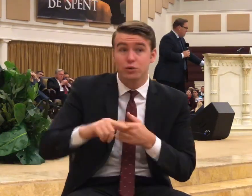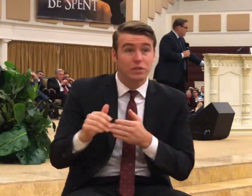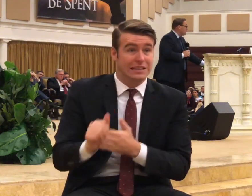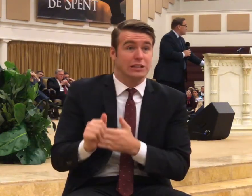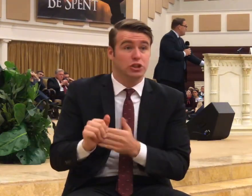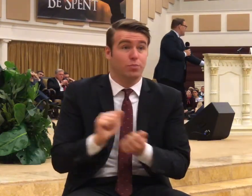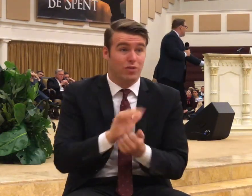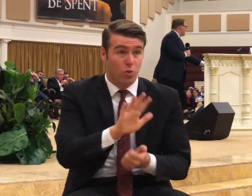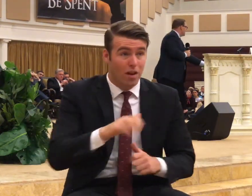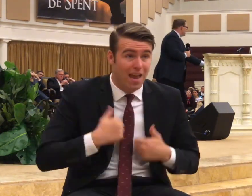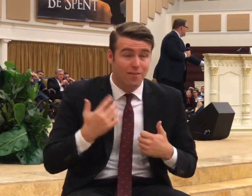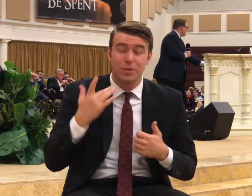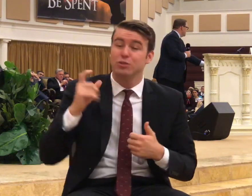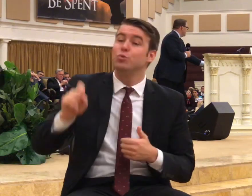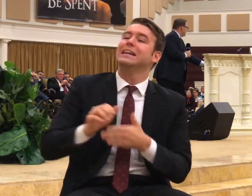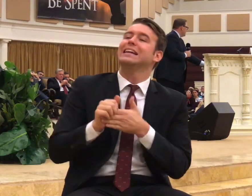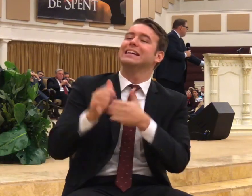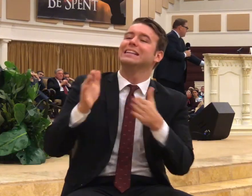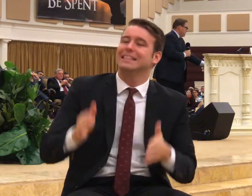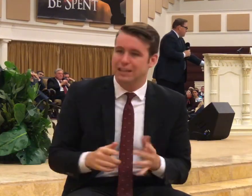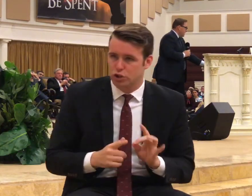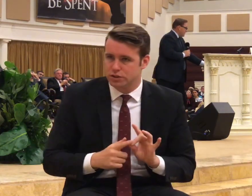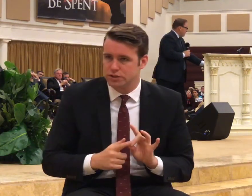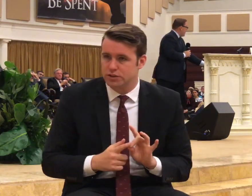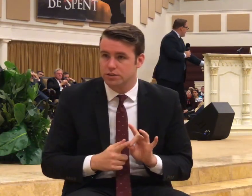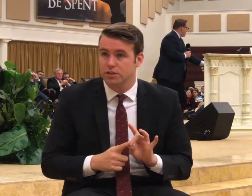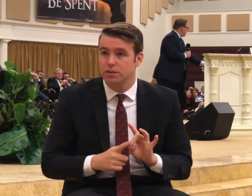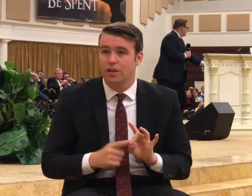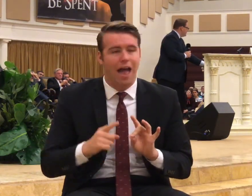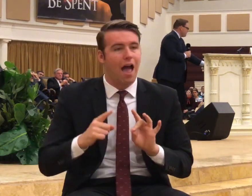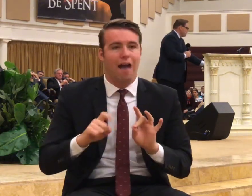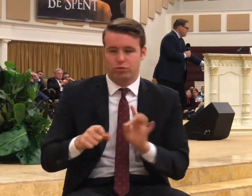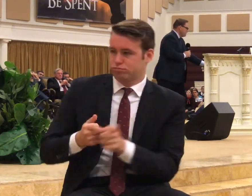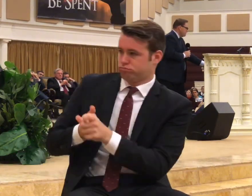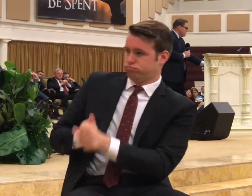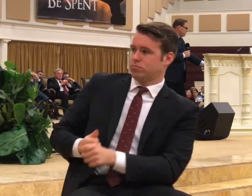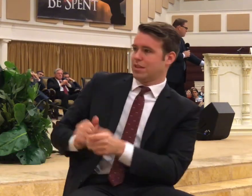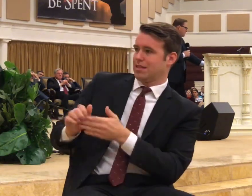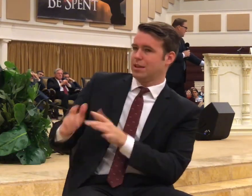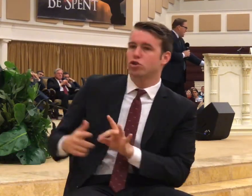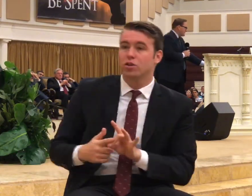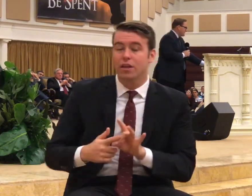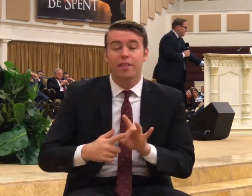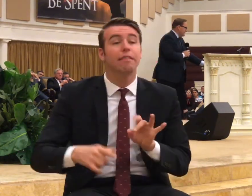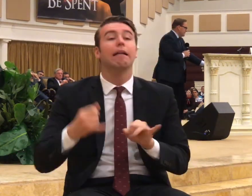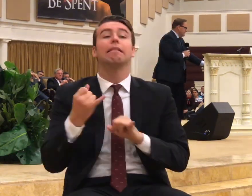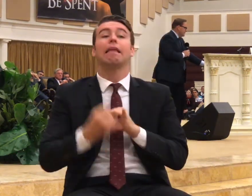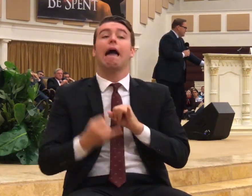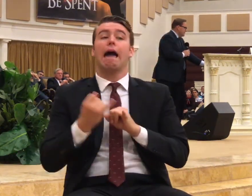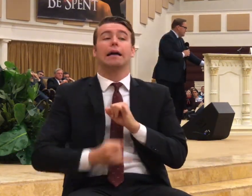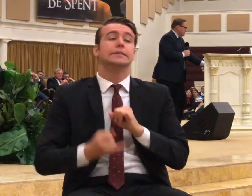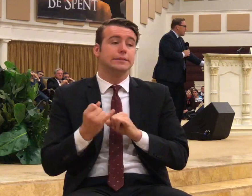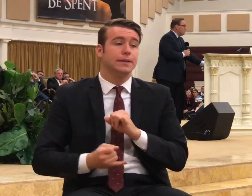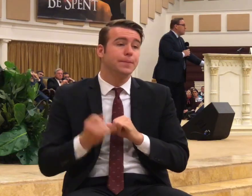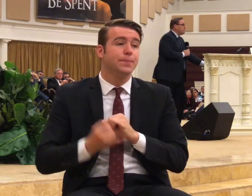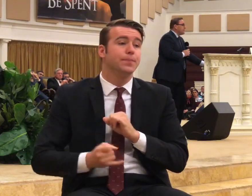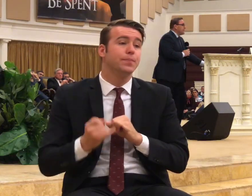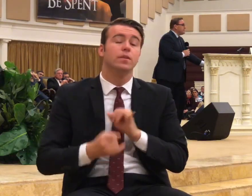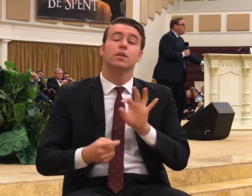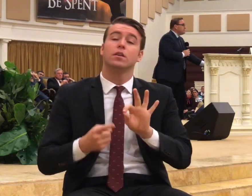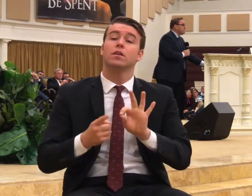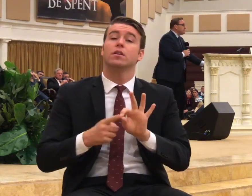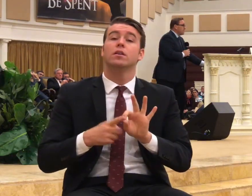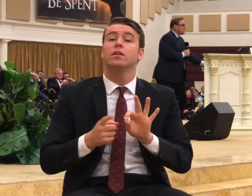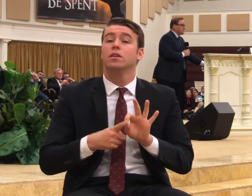of your life? Because even leaders have to follow. And then lastly, there will